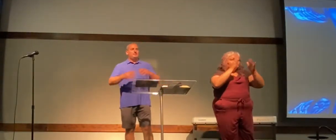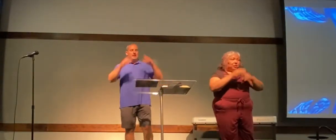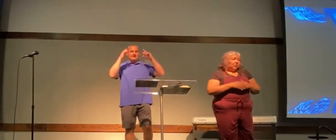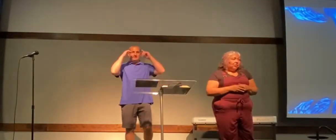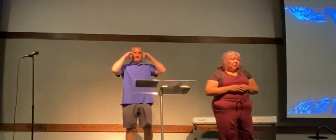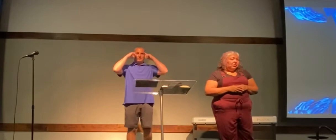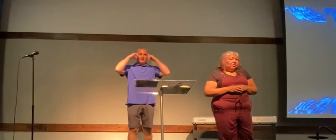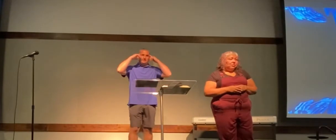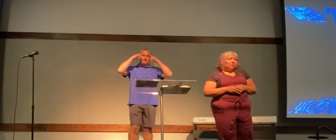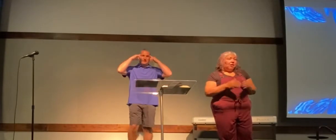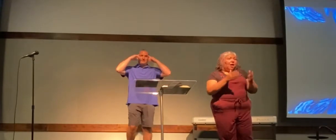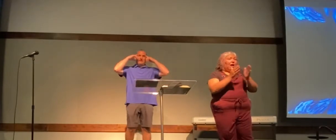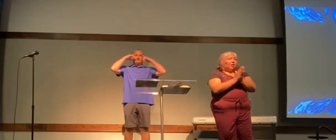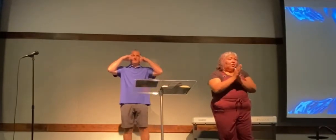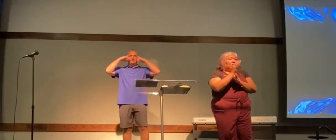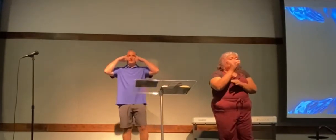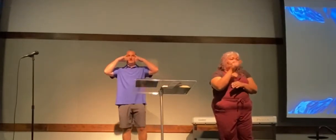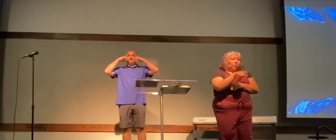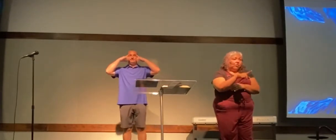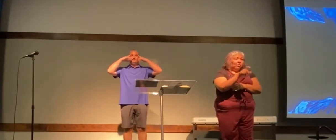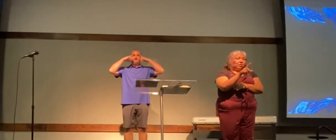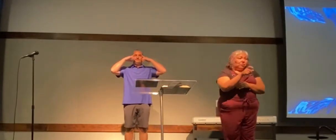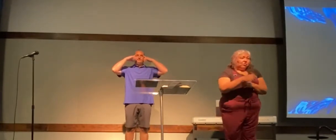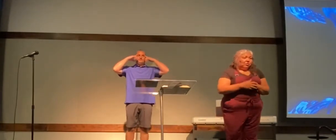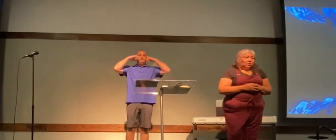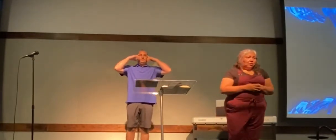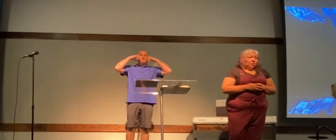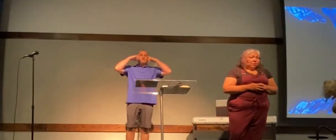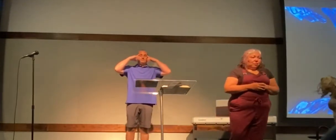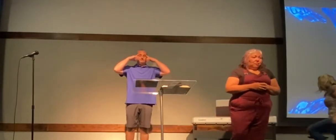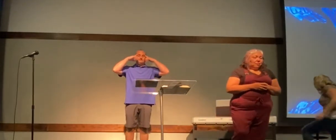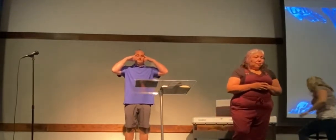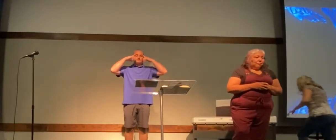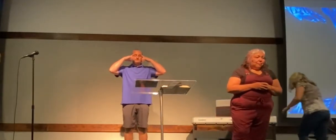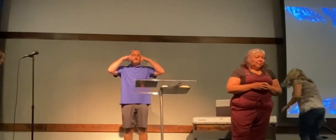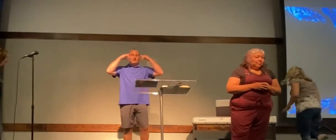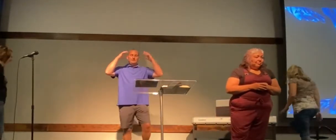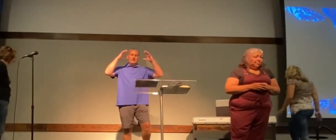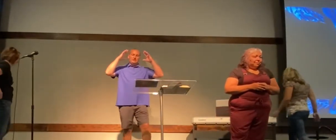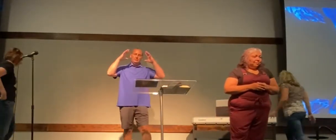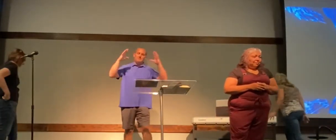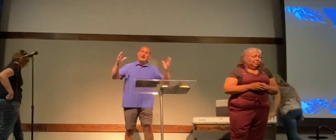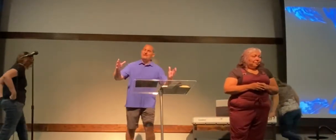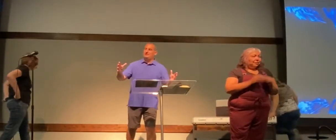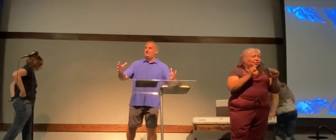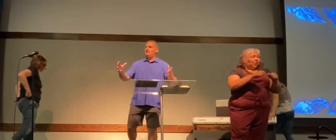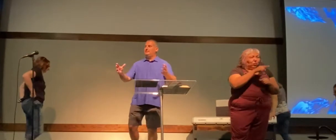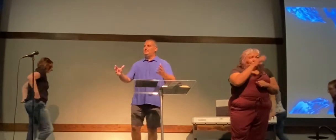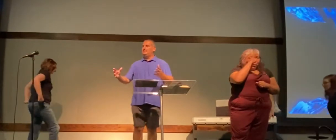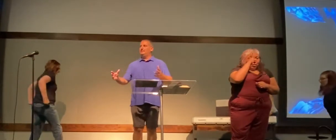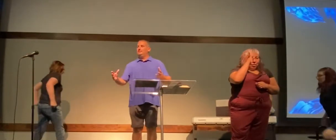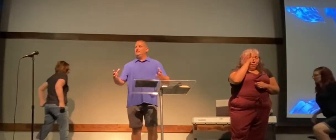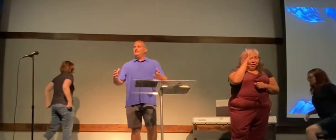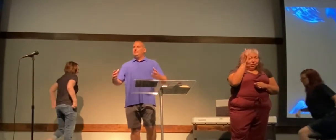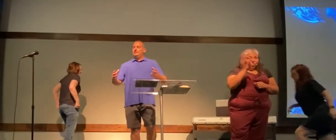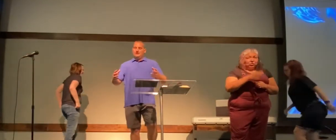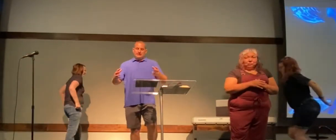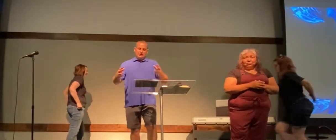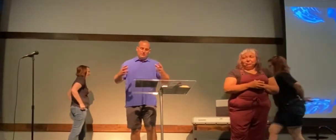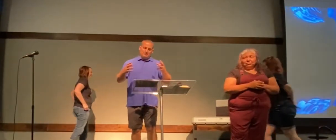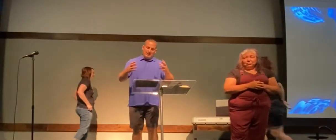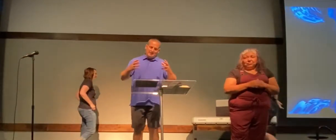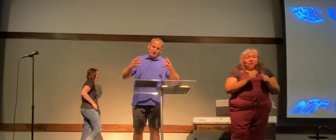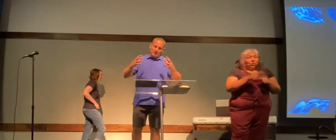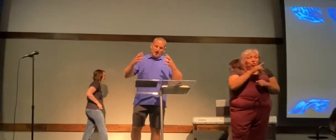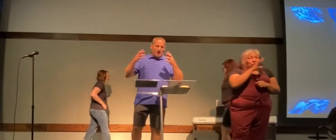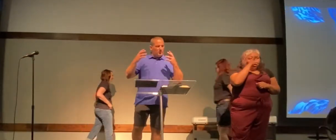I'm going to ask you this question, okay? And can you imagine? Can